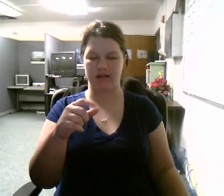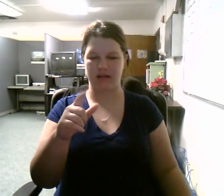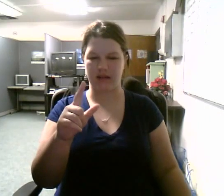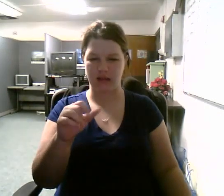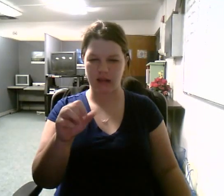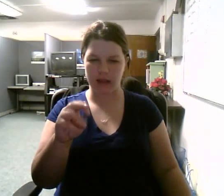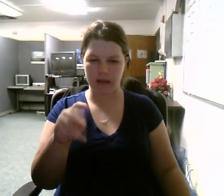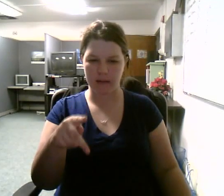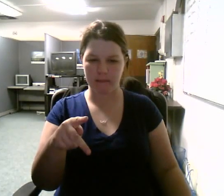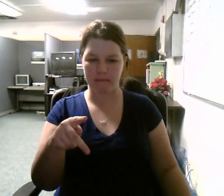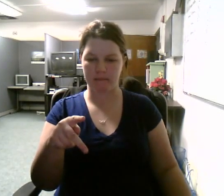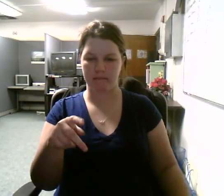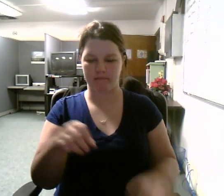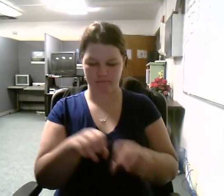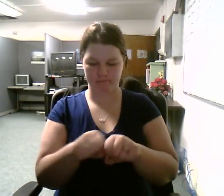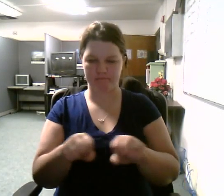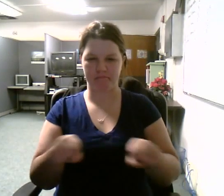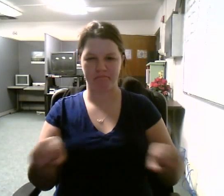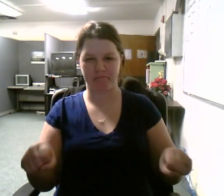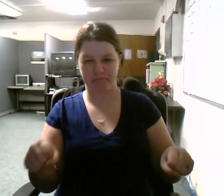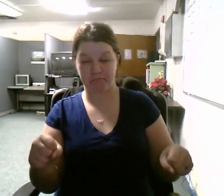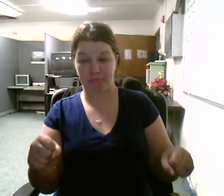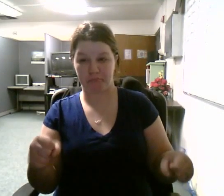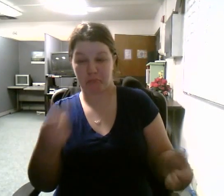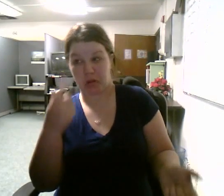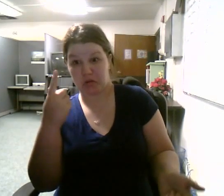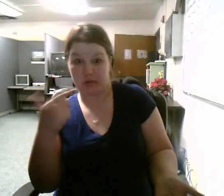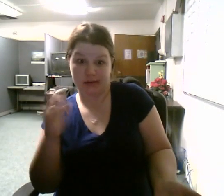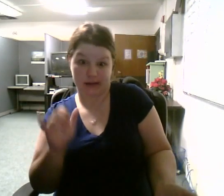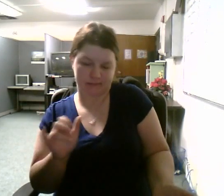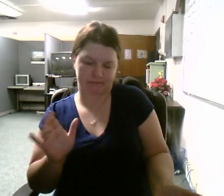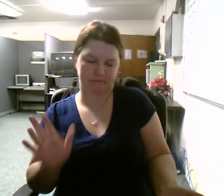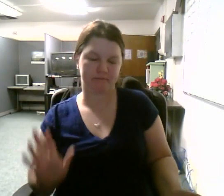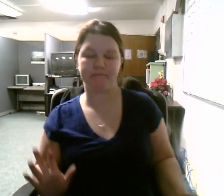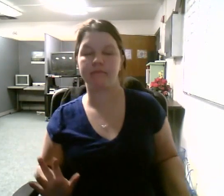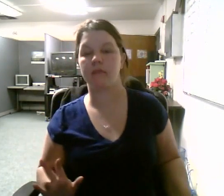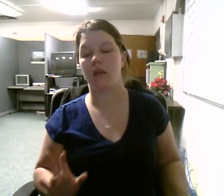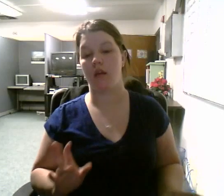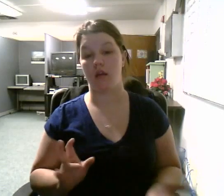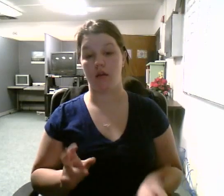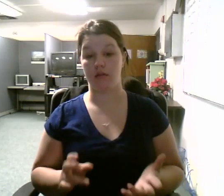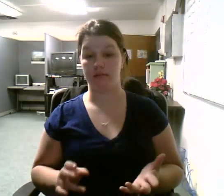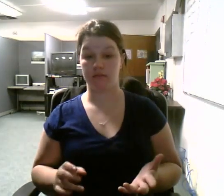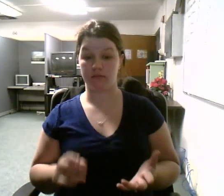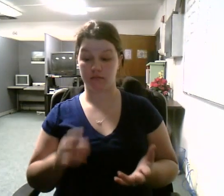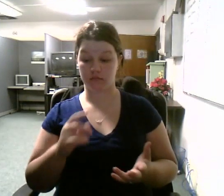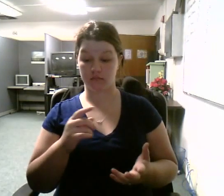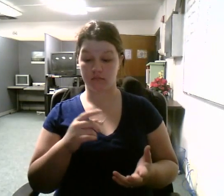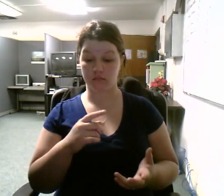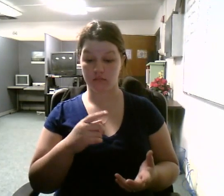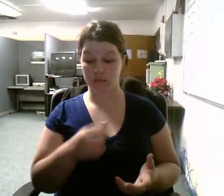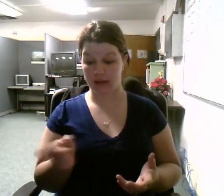count individual strands of chromosomes. They count individuals. Not every organism has pairs.